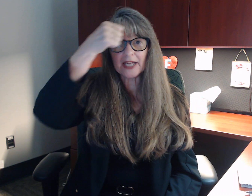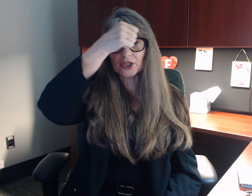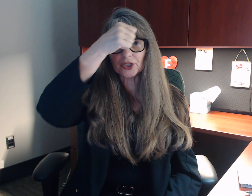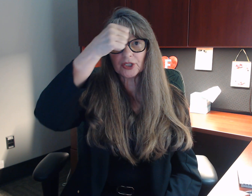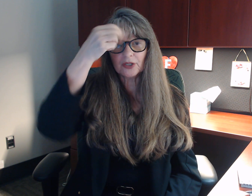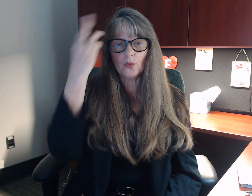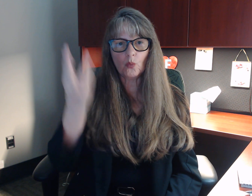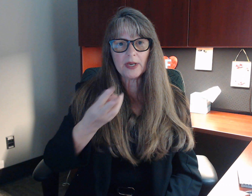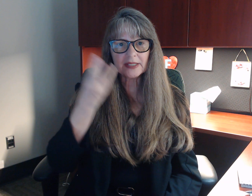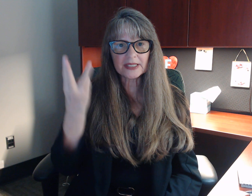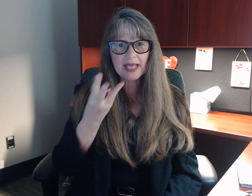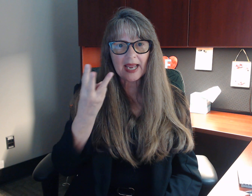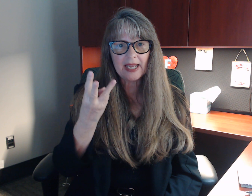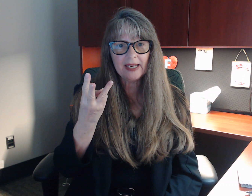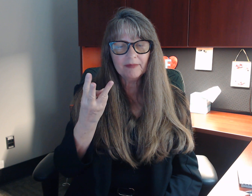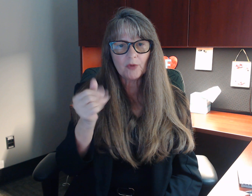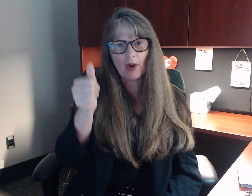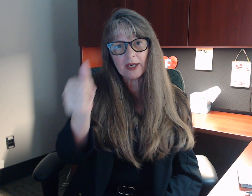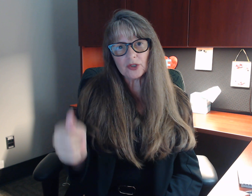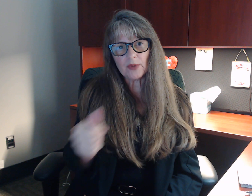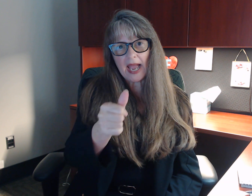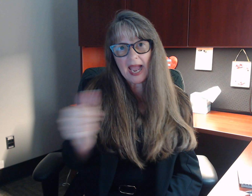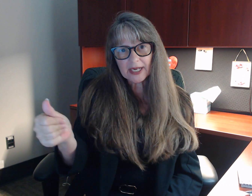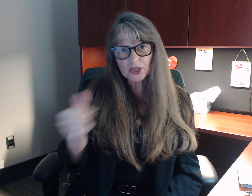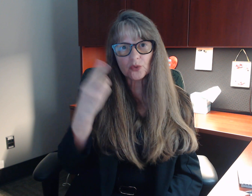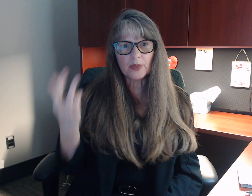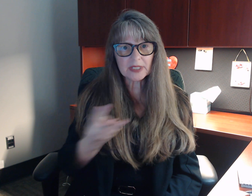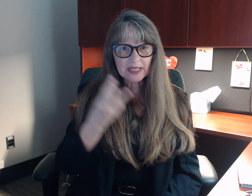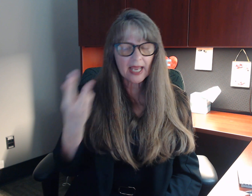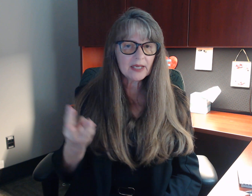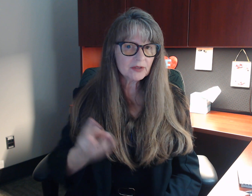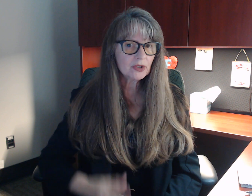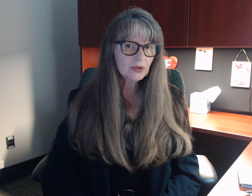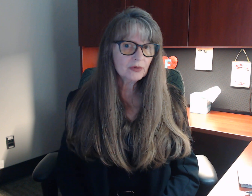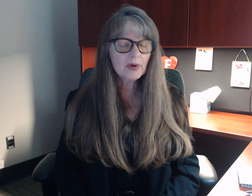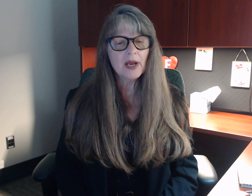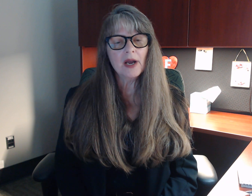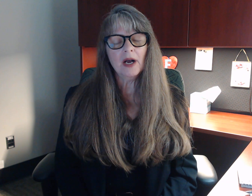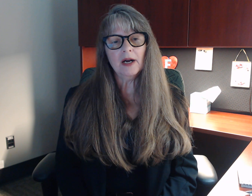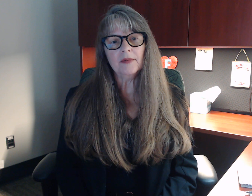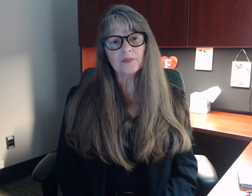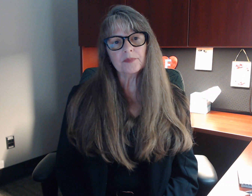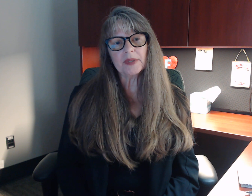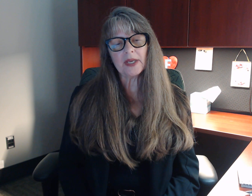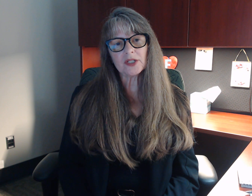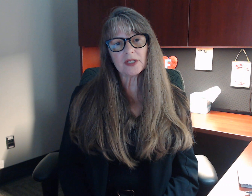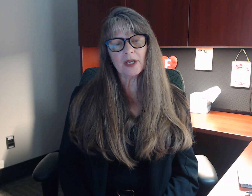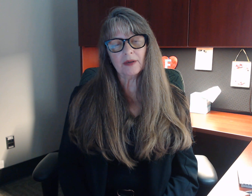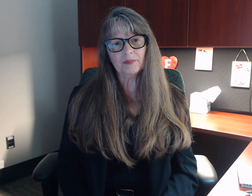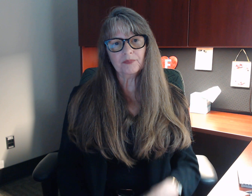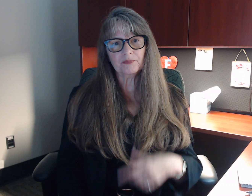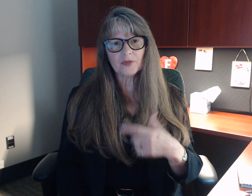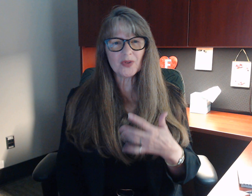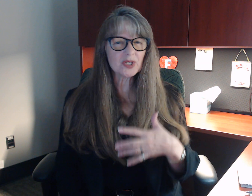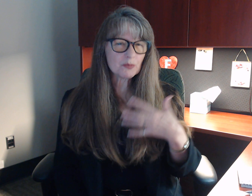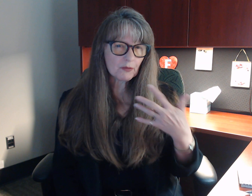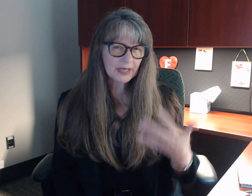Ash Wednesday, or I can do Ash Wednesday to you. But that's, so this is more of a